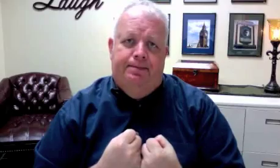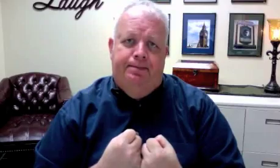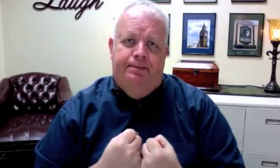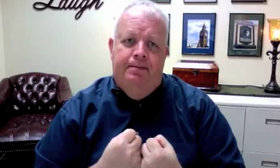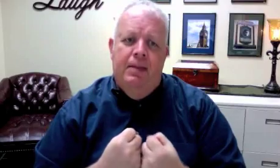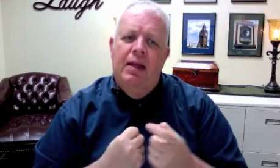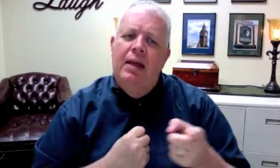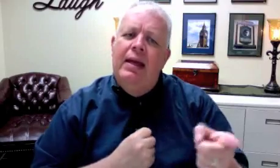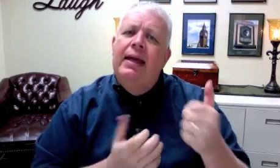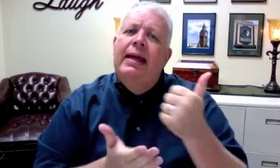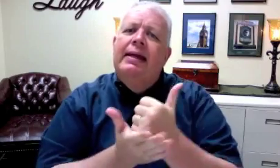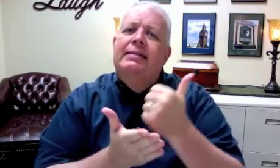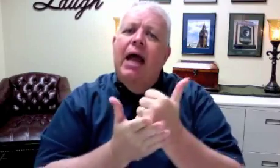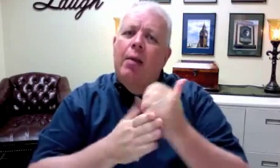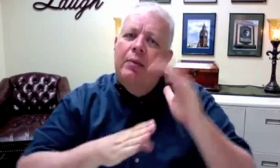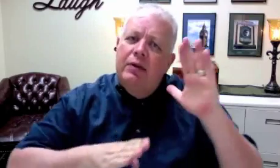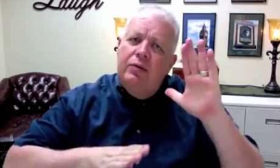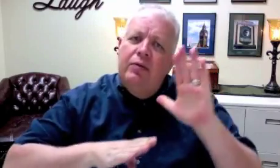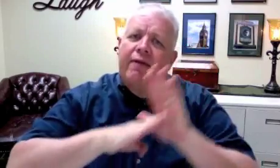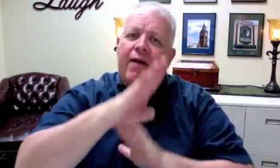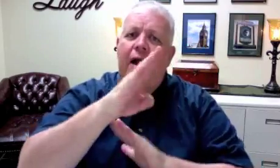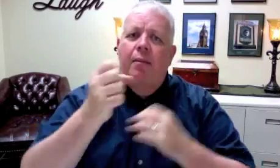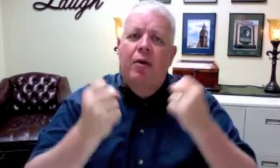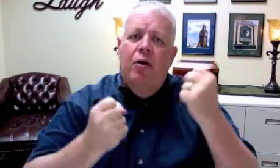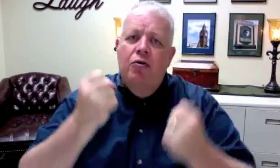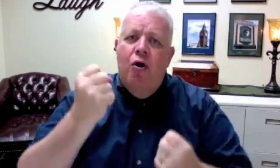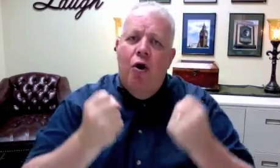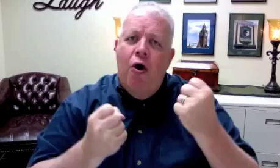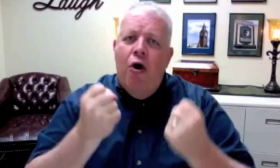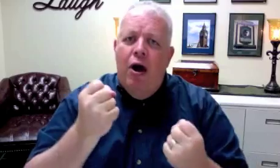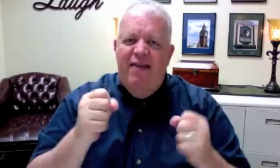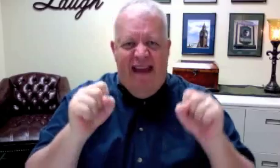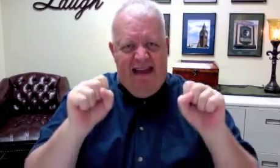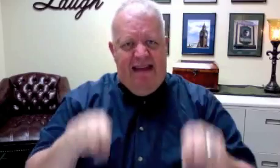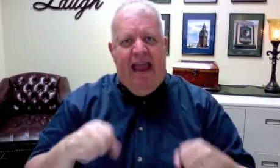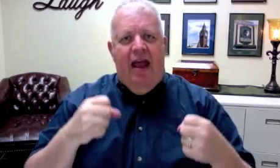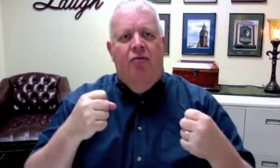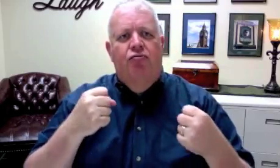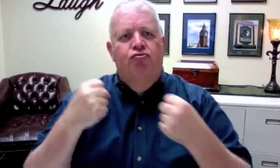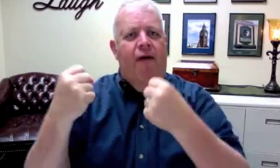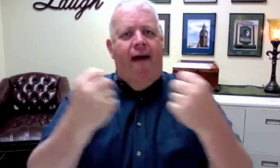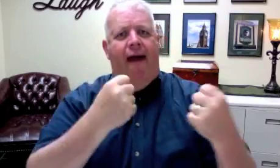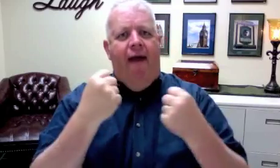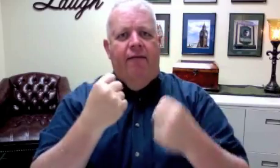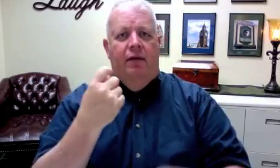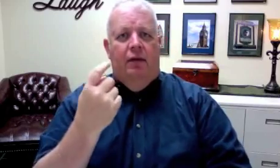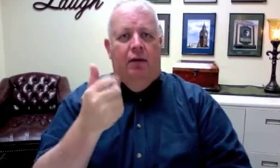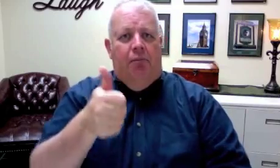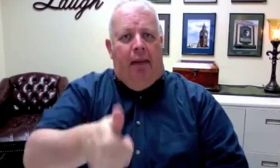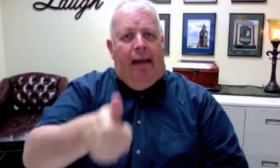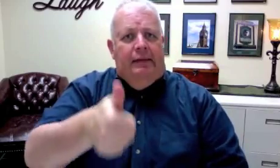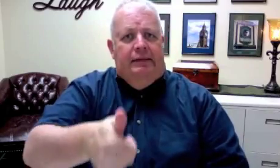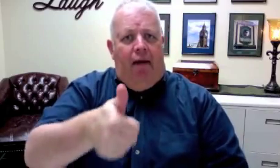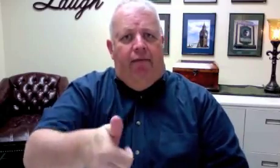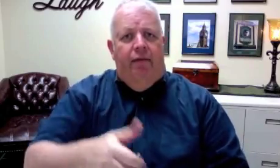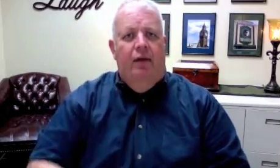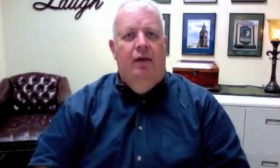He has helped to develop a car that can drive by itself and save